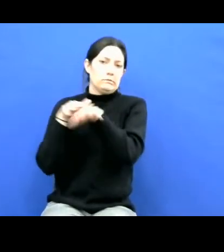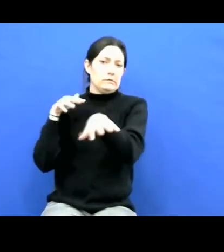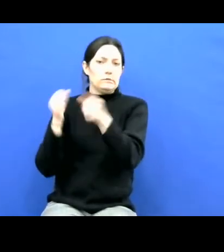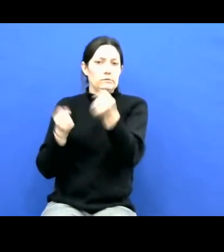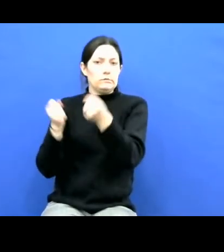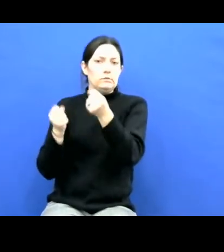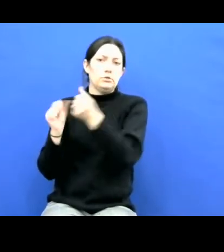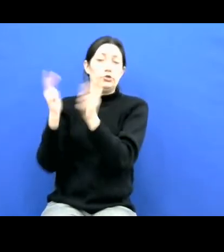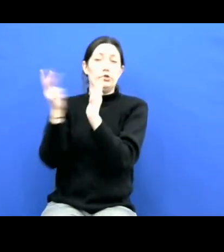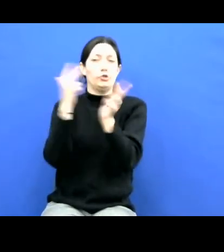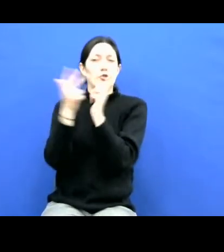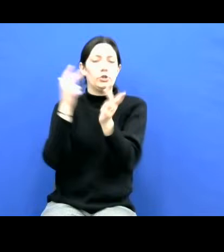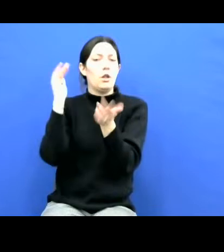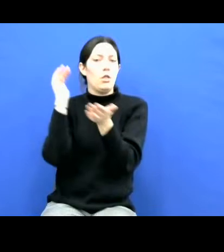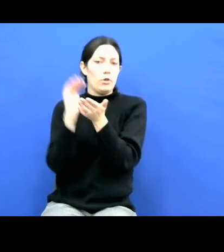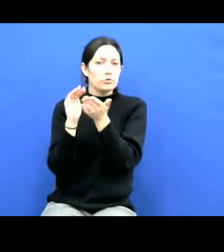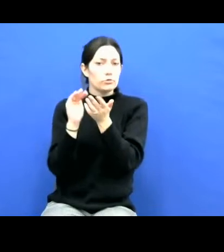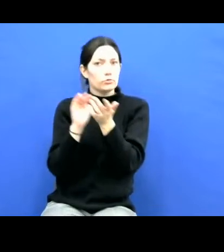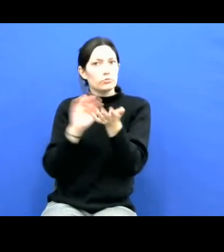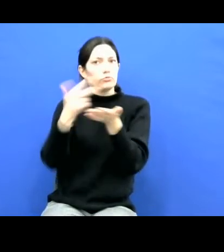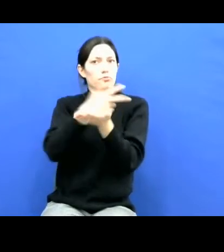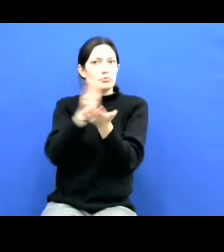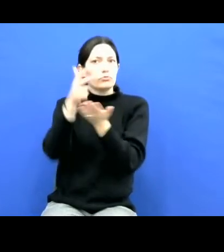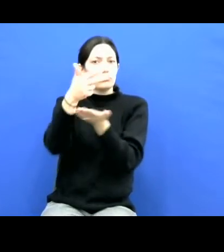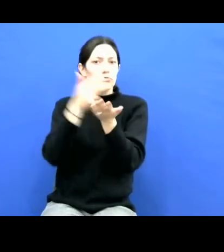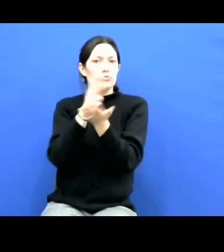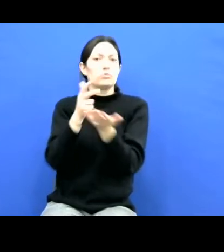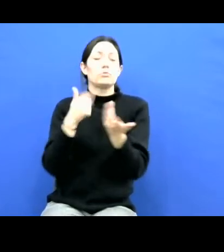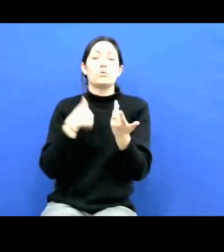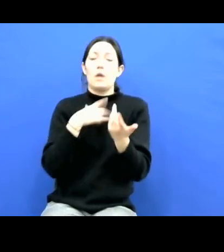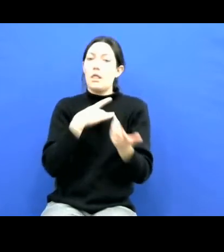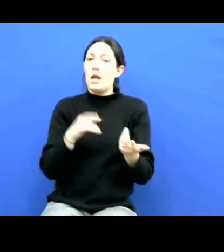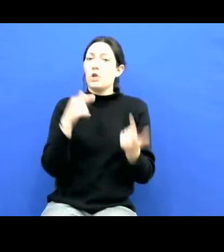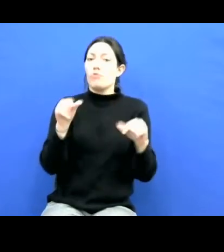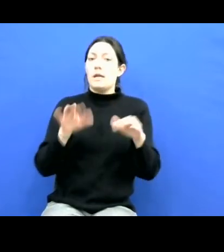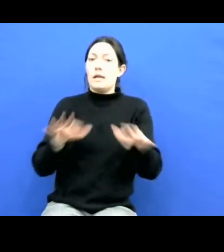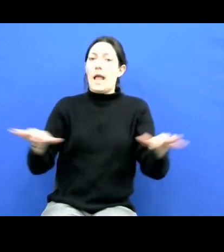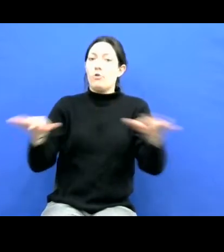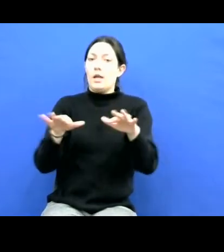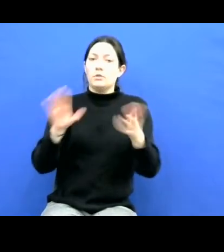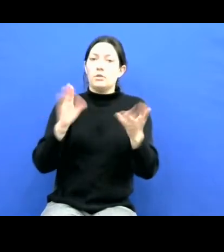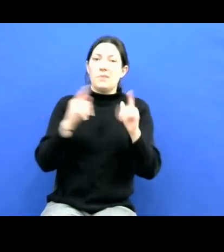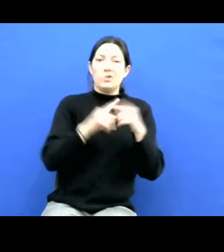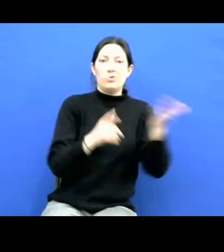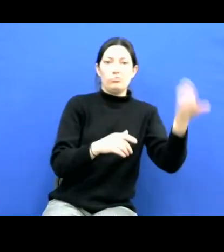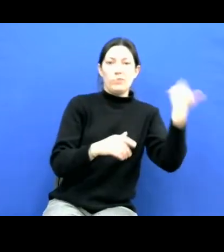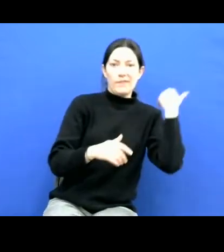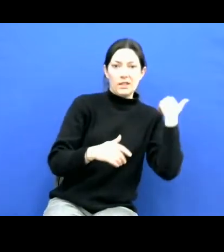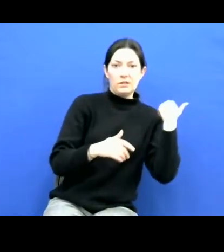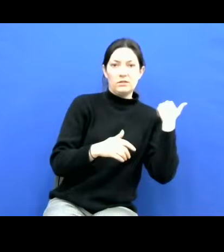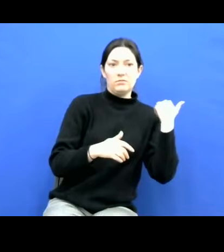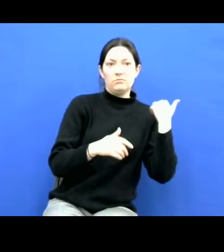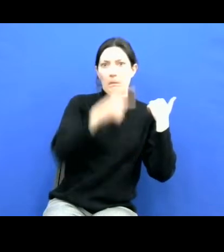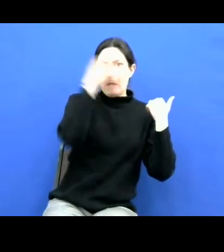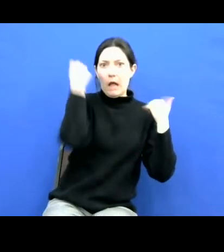again, that all the buildings have large green areas around them as opposed to previous, there was a lot of pavement.